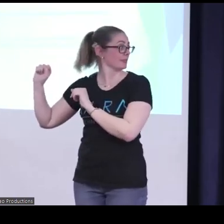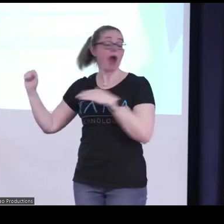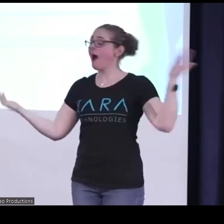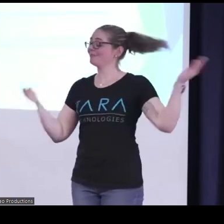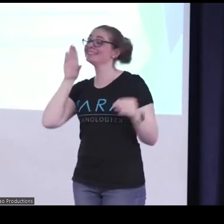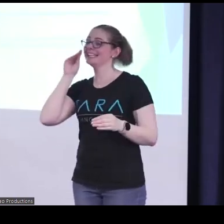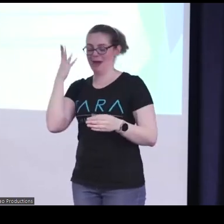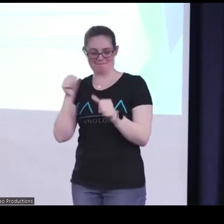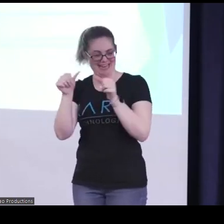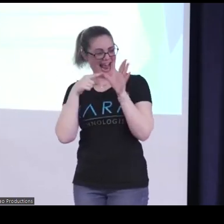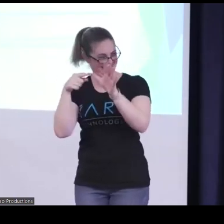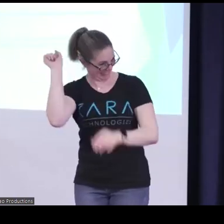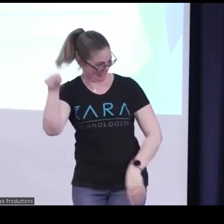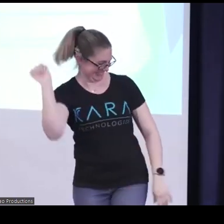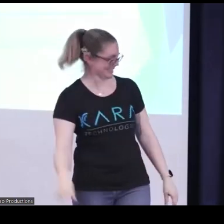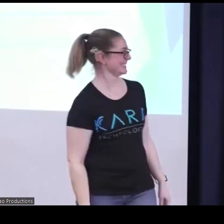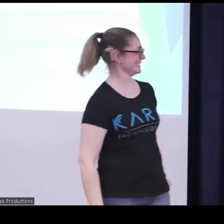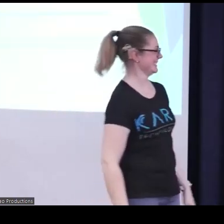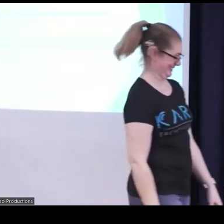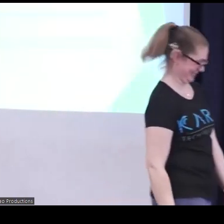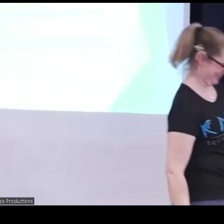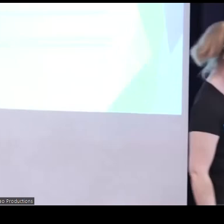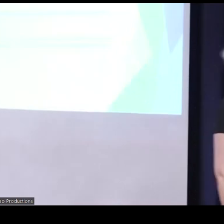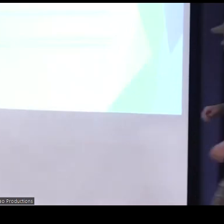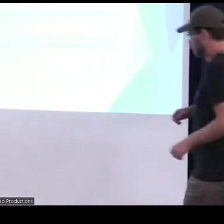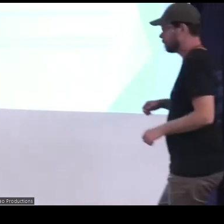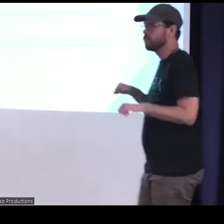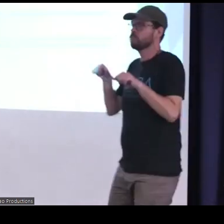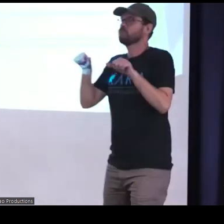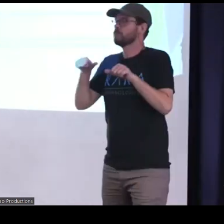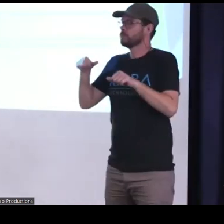would be, oh, so perhaps Eden's got another answer.